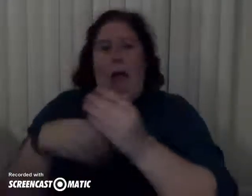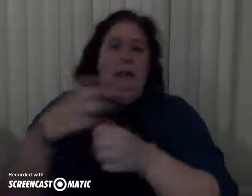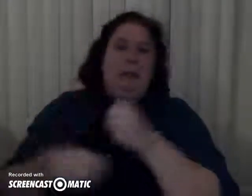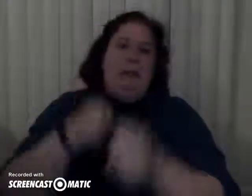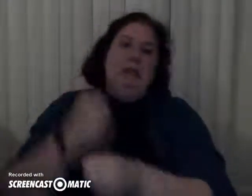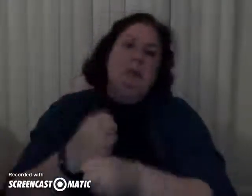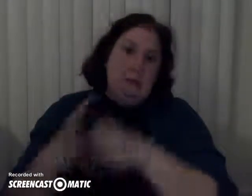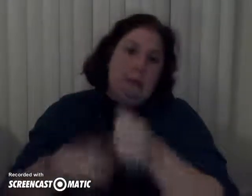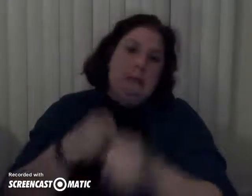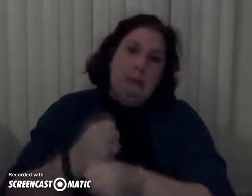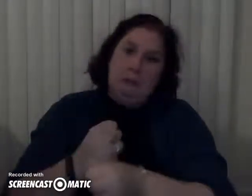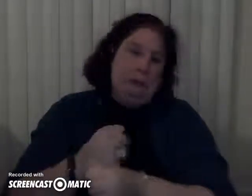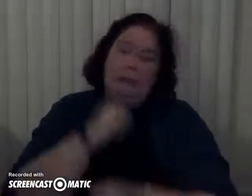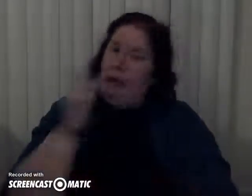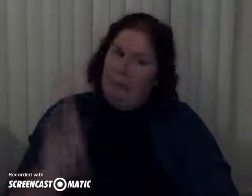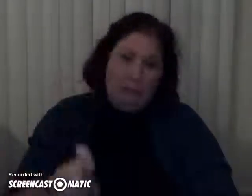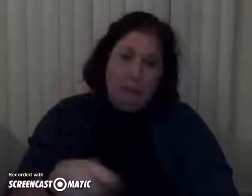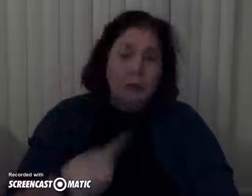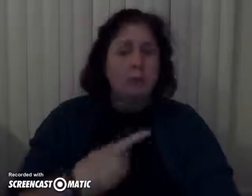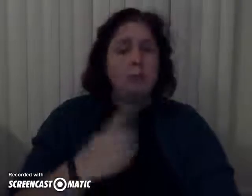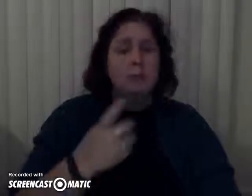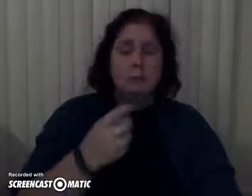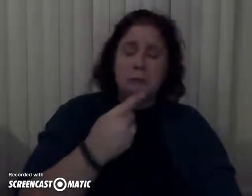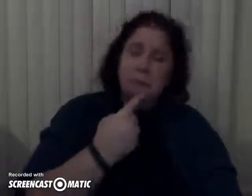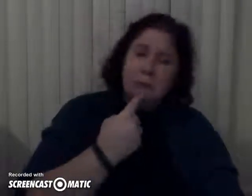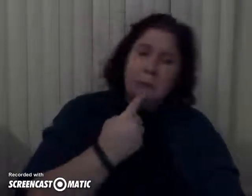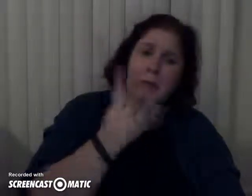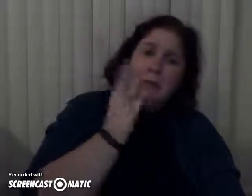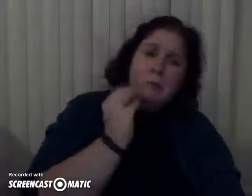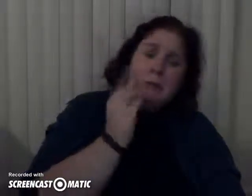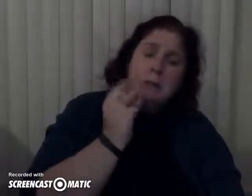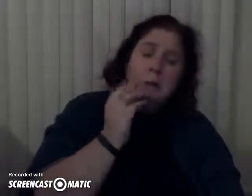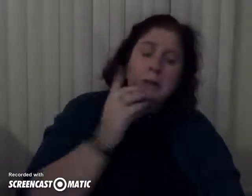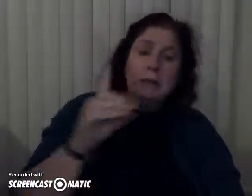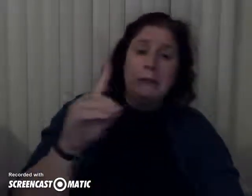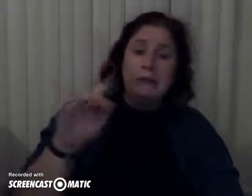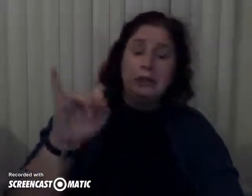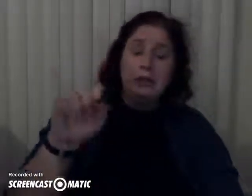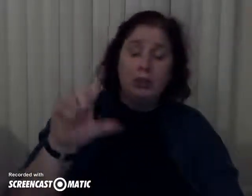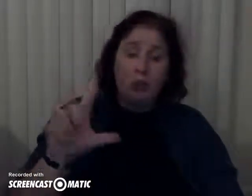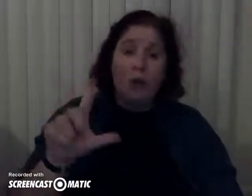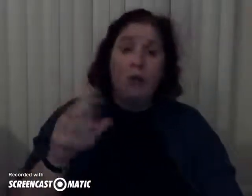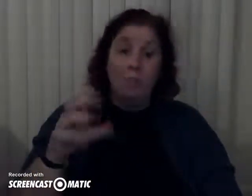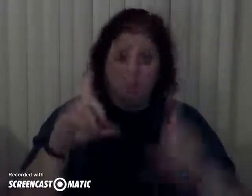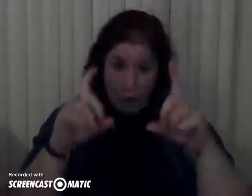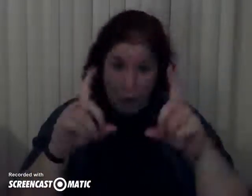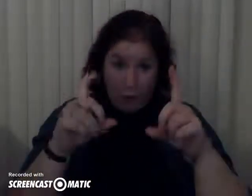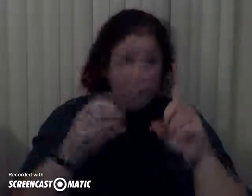So you said that you've done a little with digital photography, is that correct? But you haven't done anything with darkrooms,